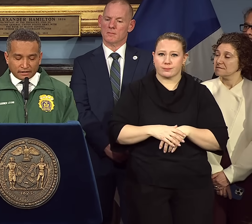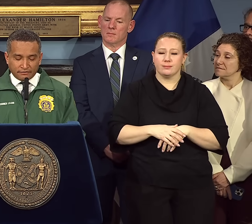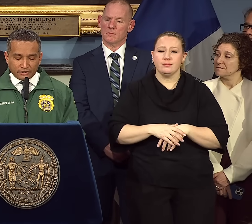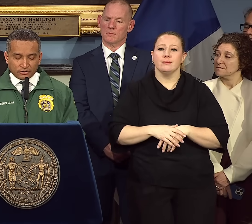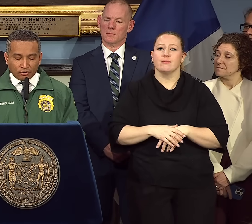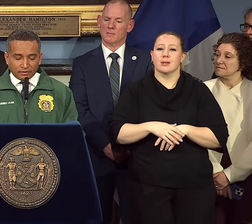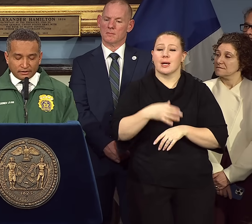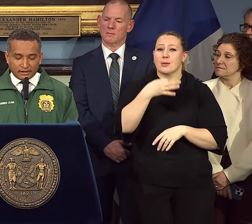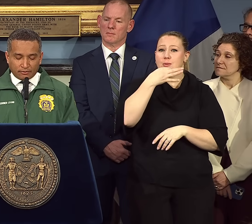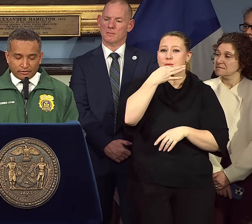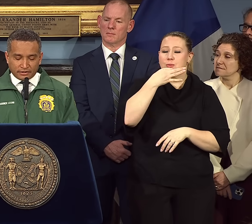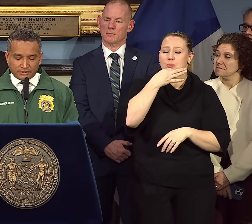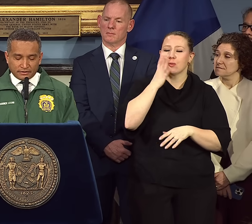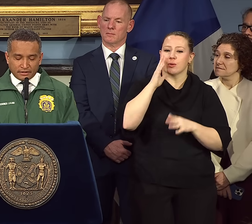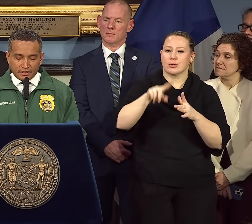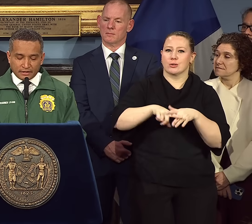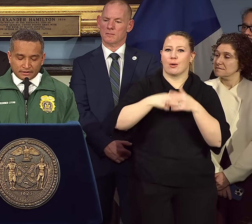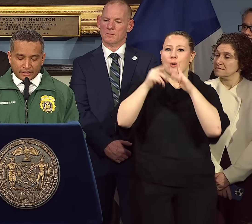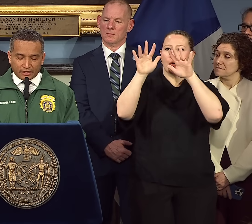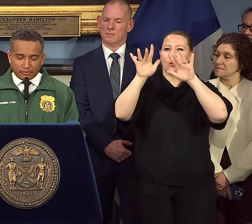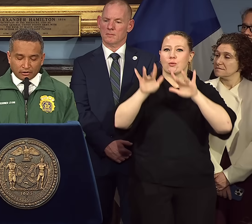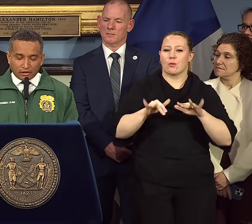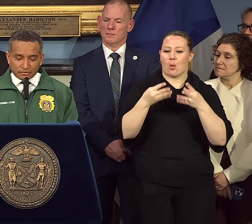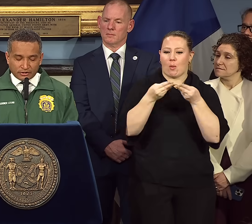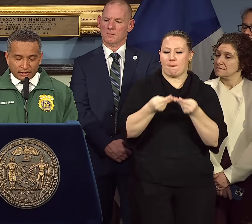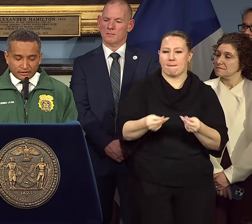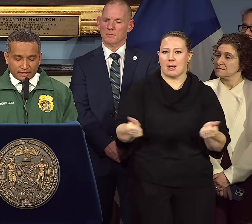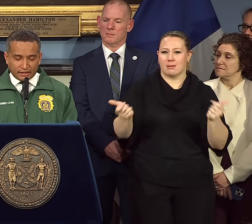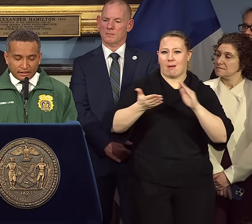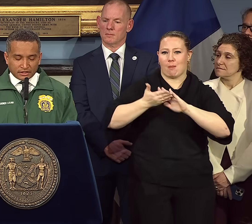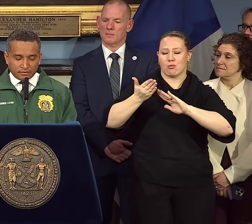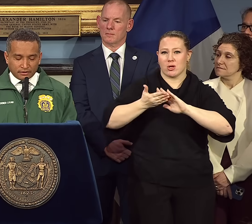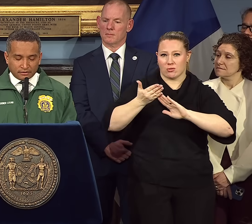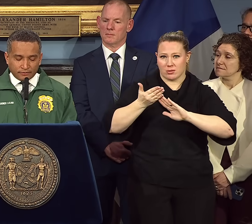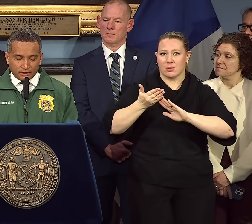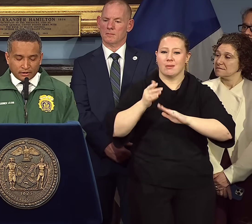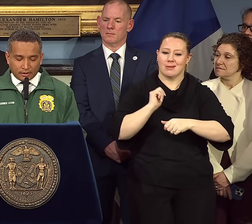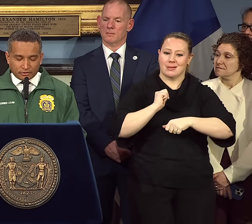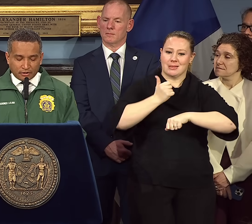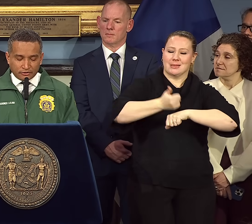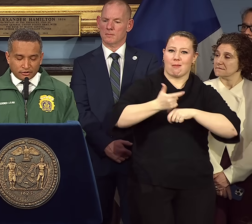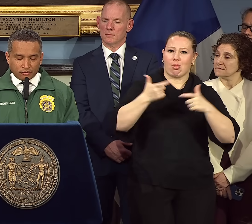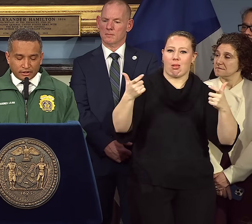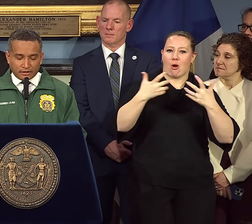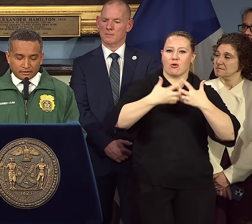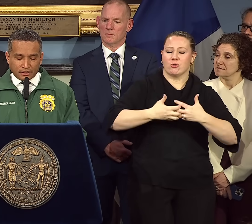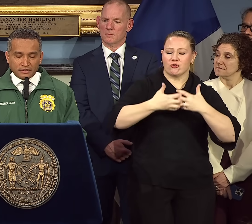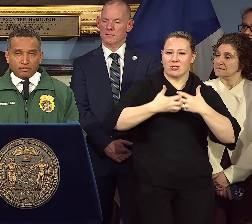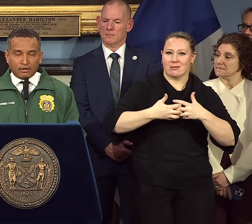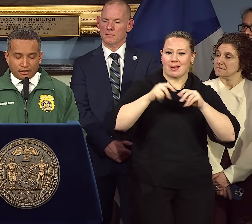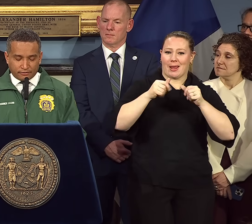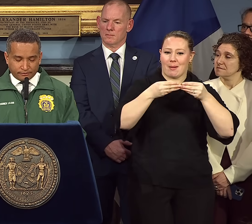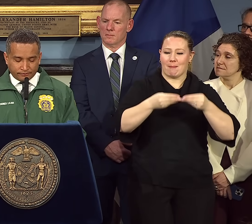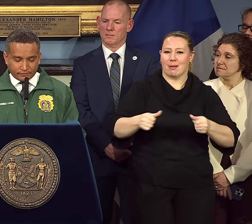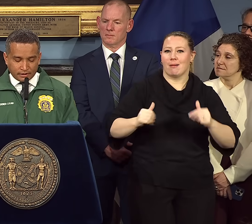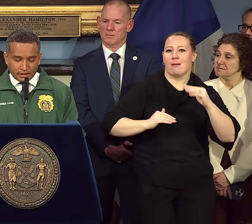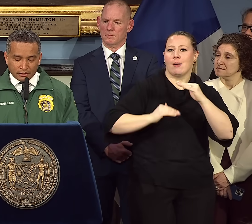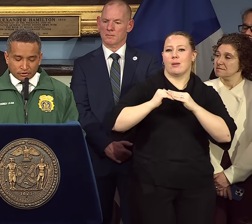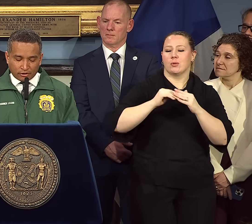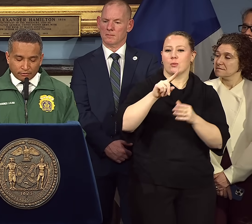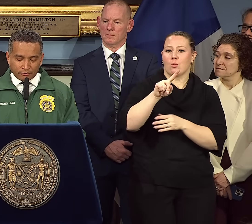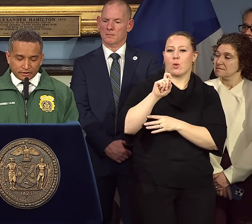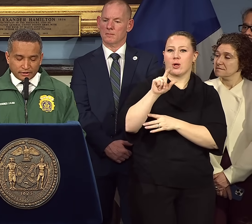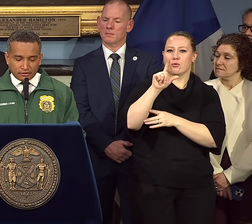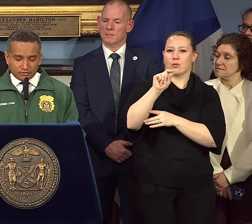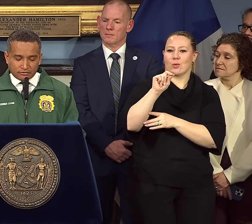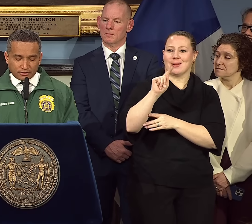soon activate snow melting operations, setting up large machines that can each melt up to 120 tons per hour. In